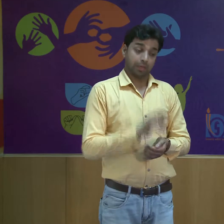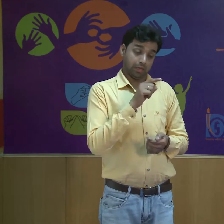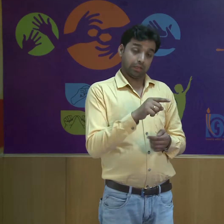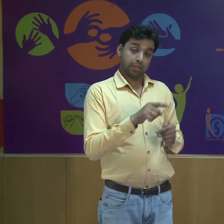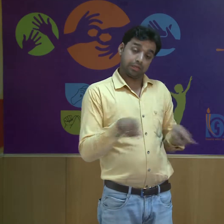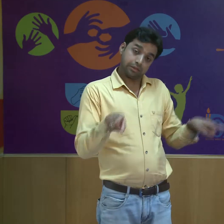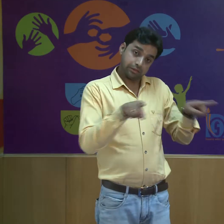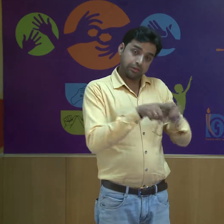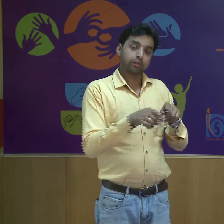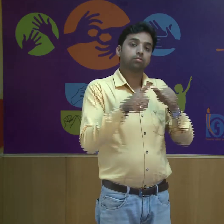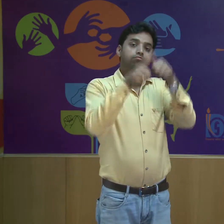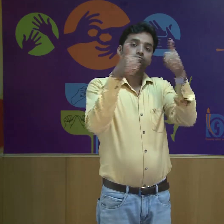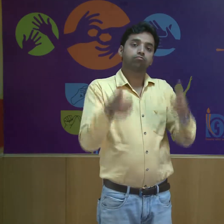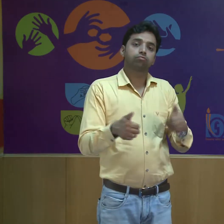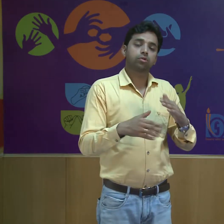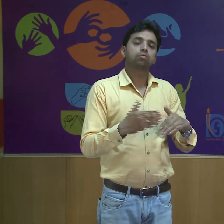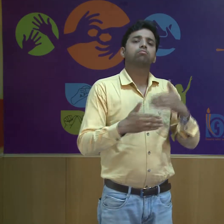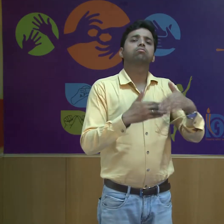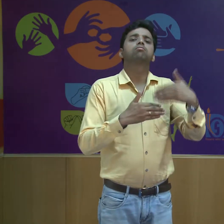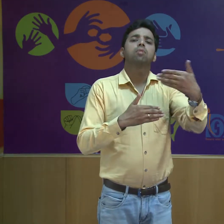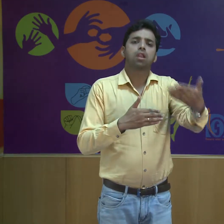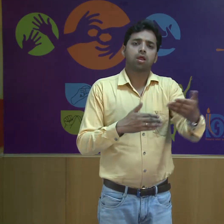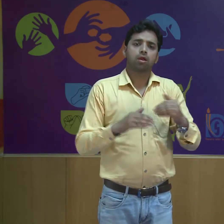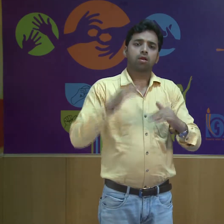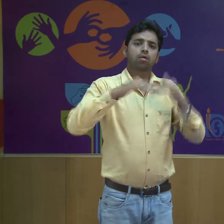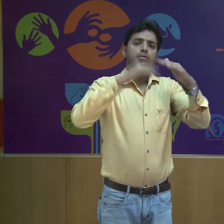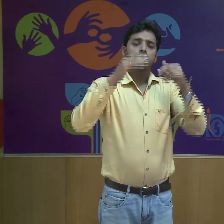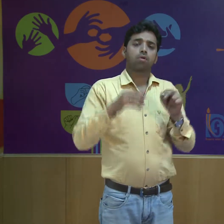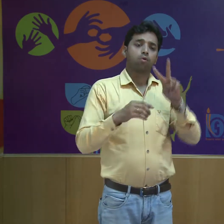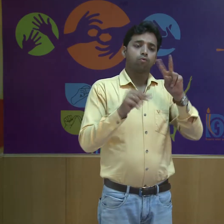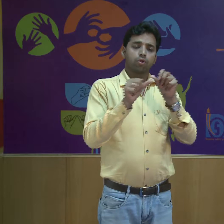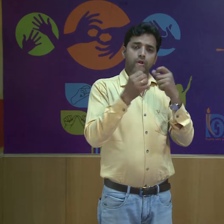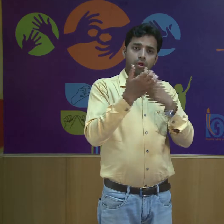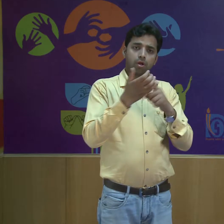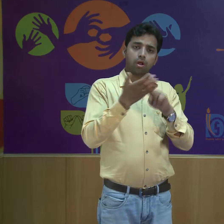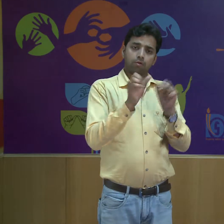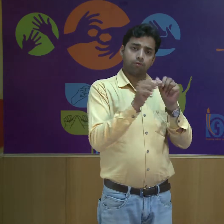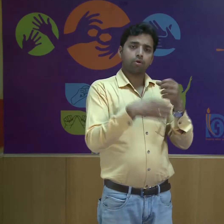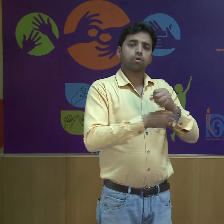This same system later developed into the Virna system.